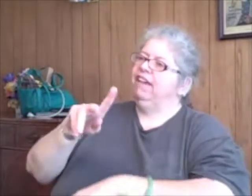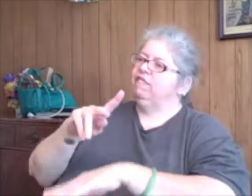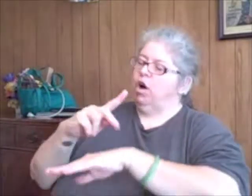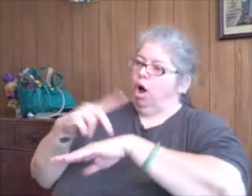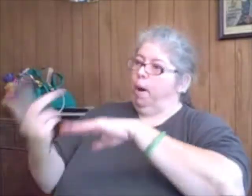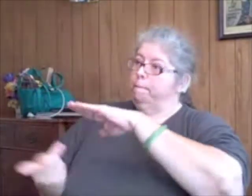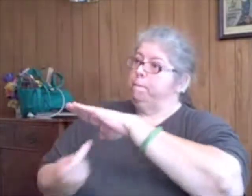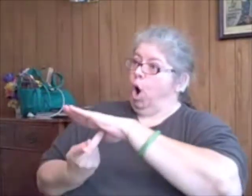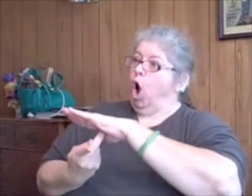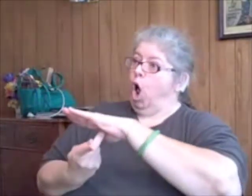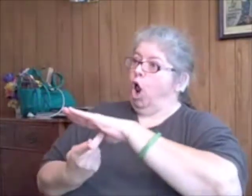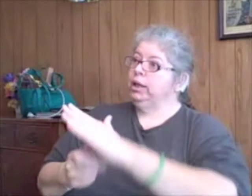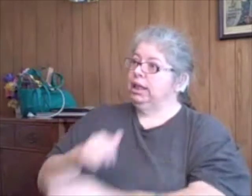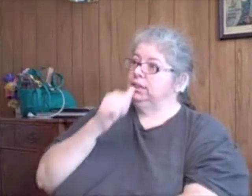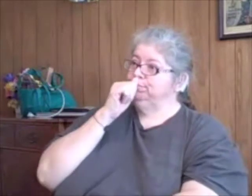Paul the apostle was very patient,